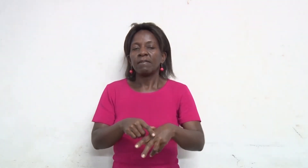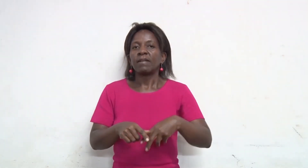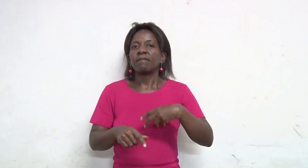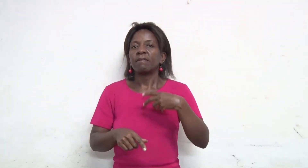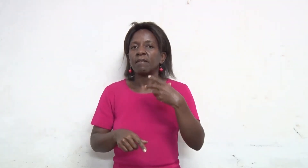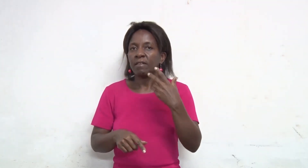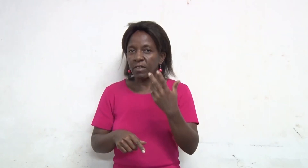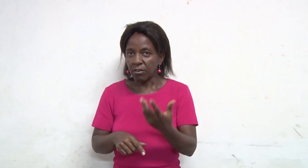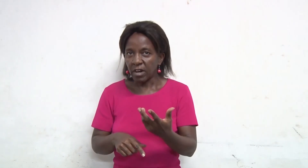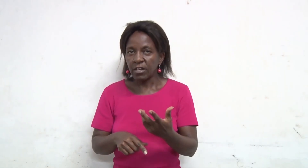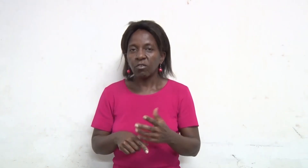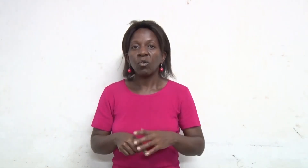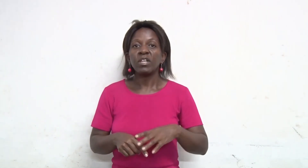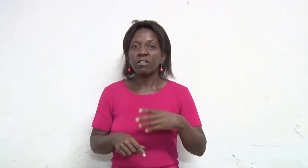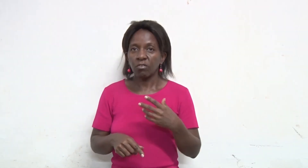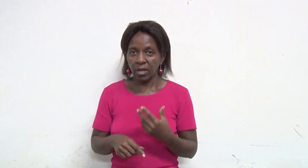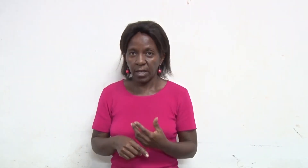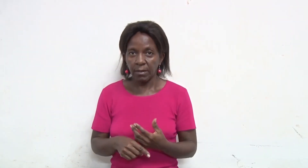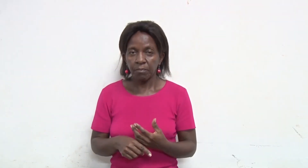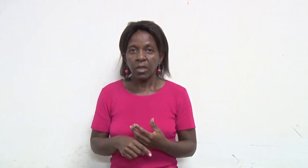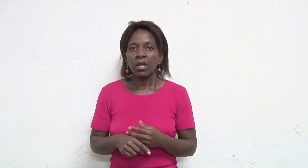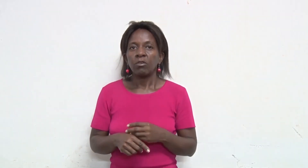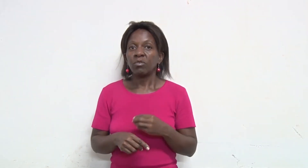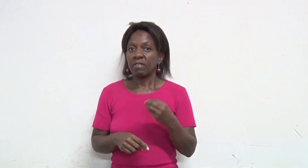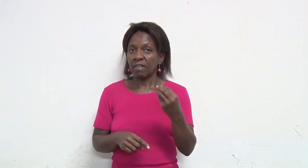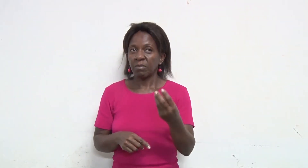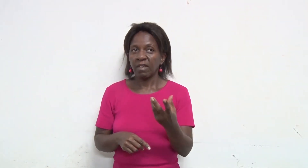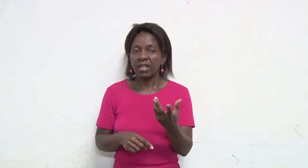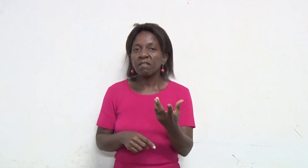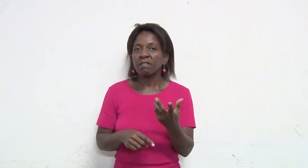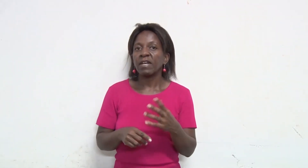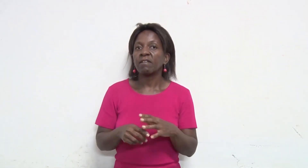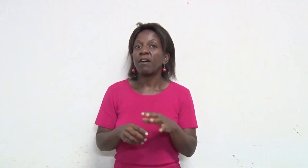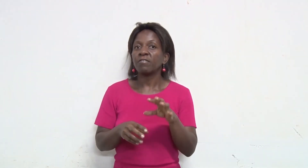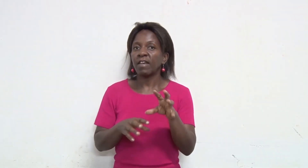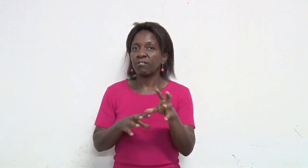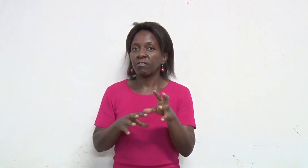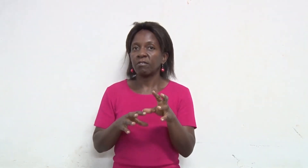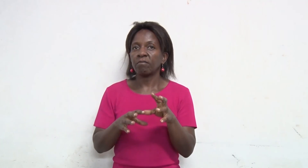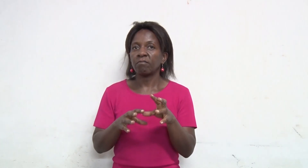that they are right or it is okay. You will see some signs that have such